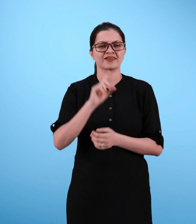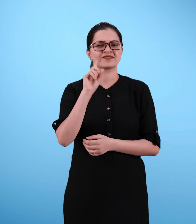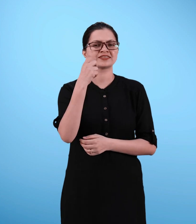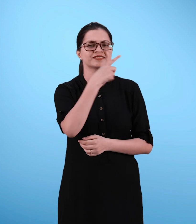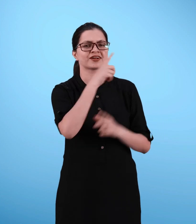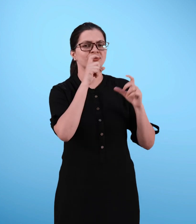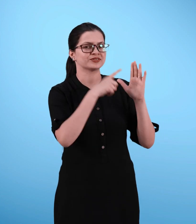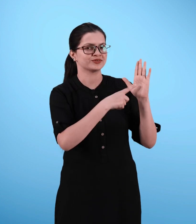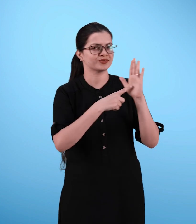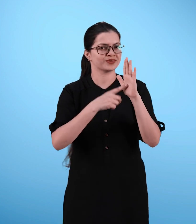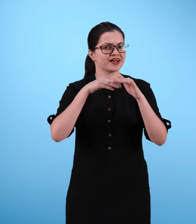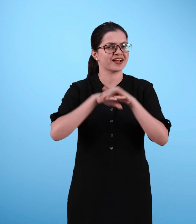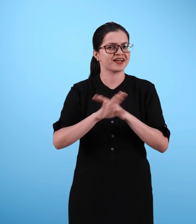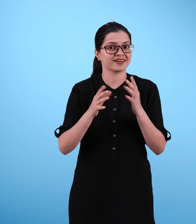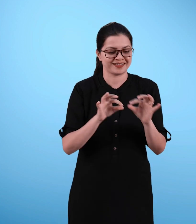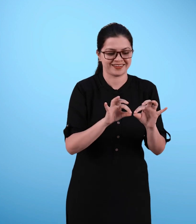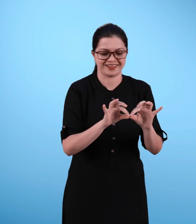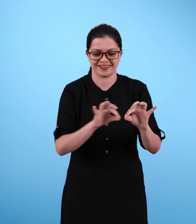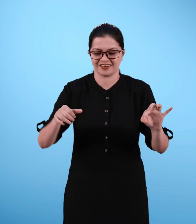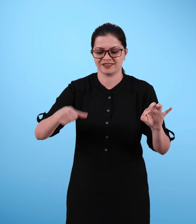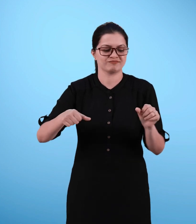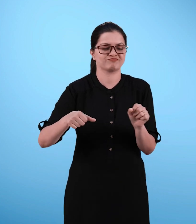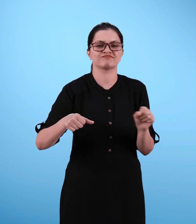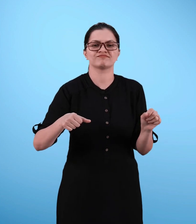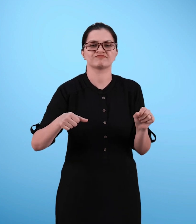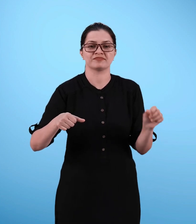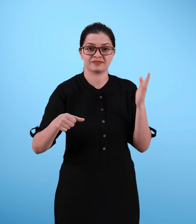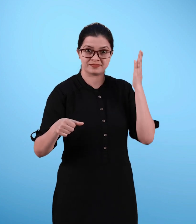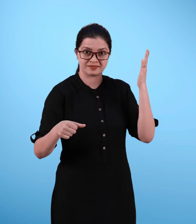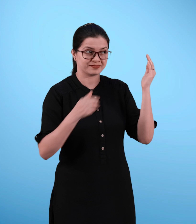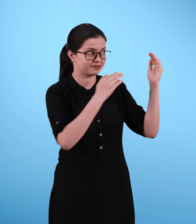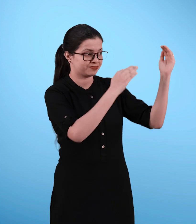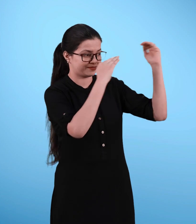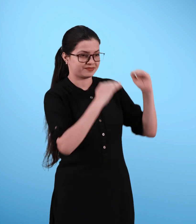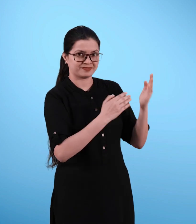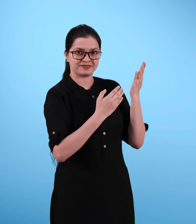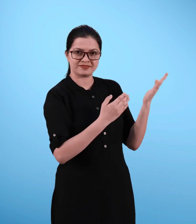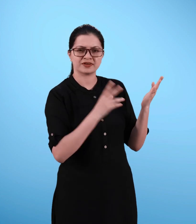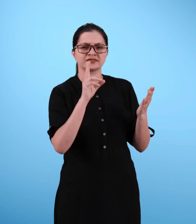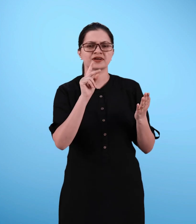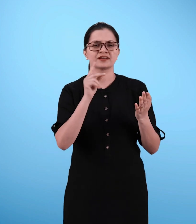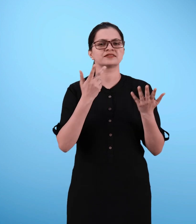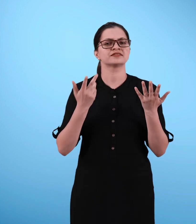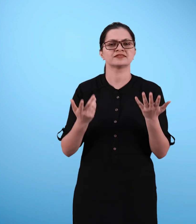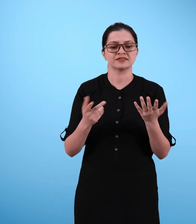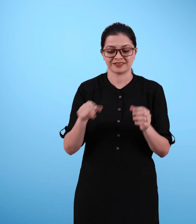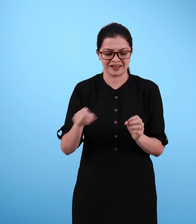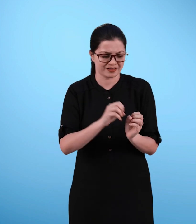Figure 3.5. Figure 3.4 shows splitting the yarn into thin